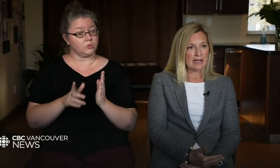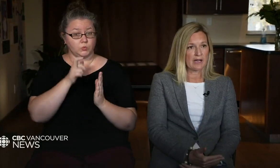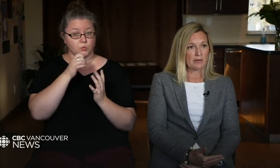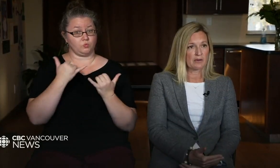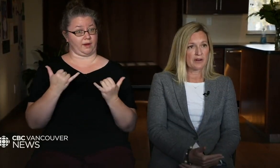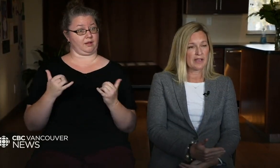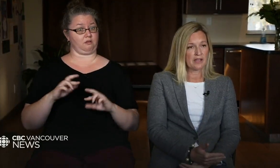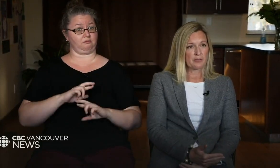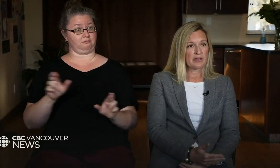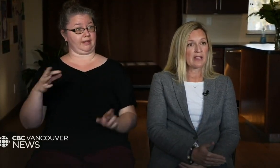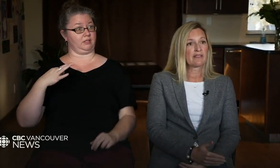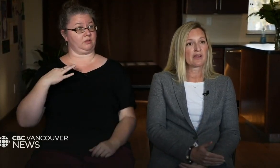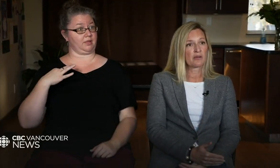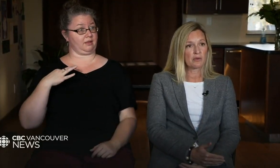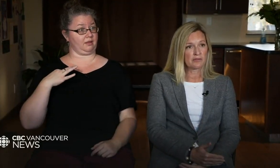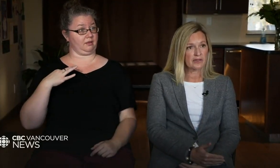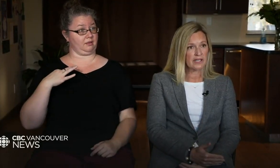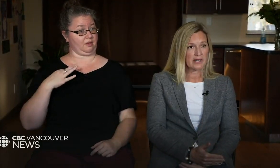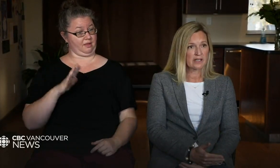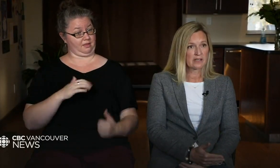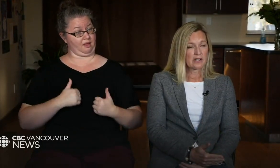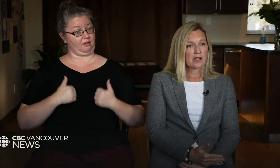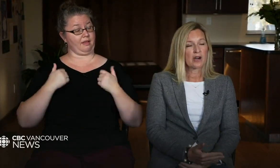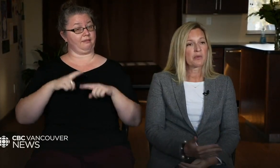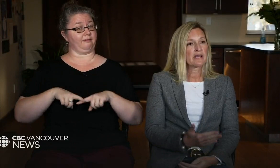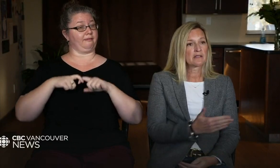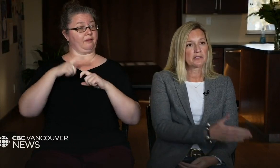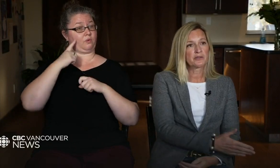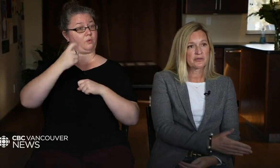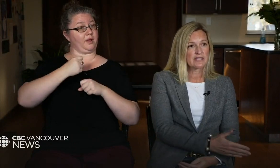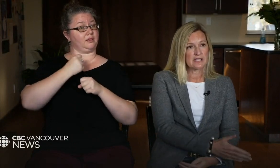to apply right now are they going to put life on hold for a year